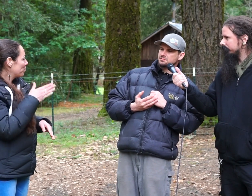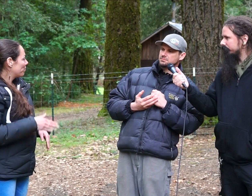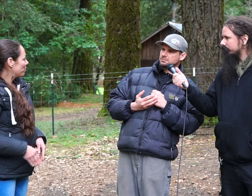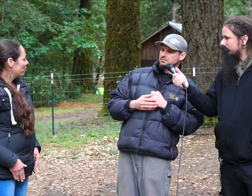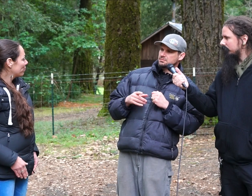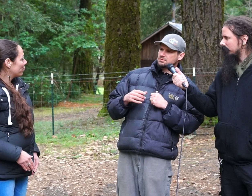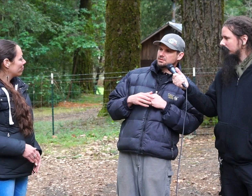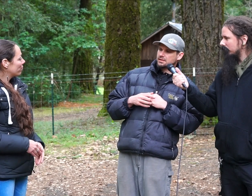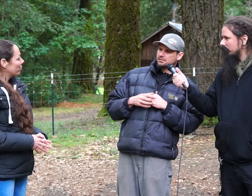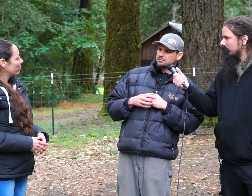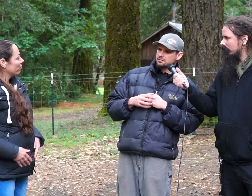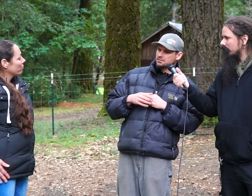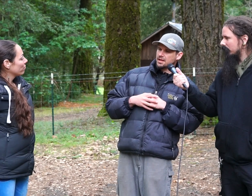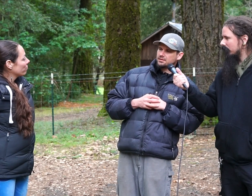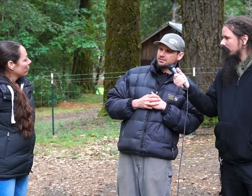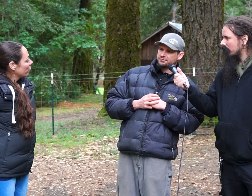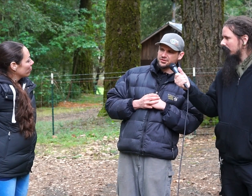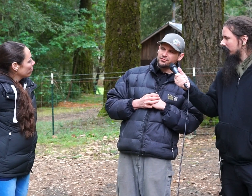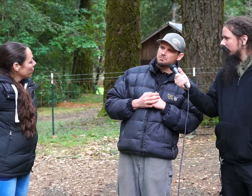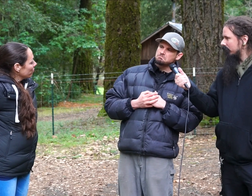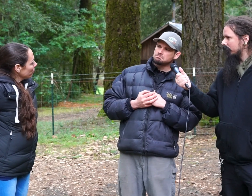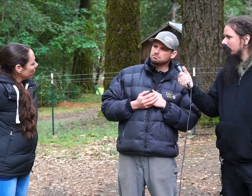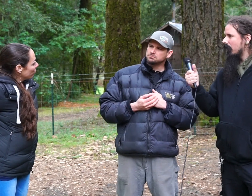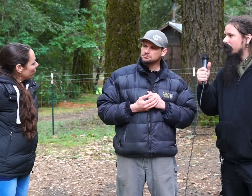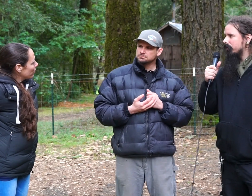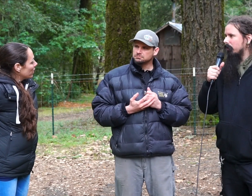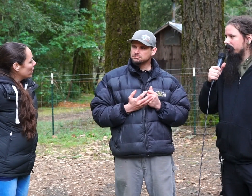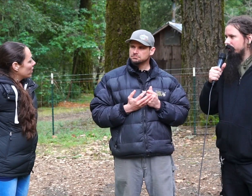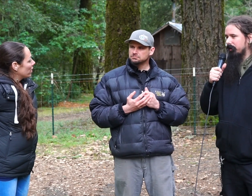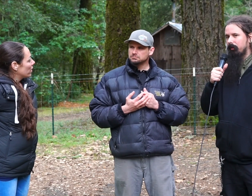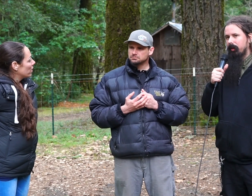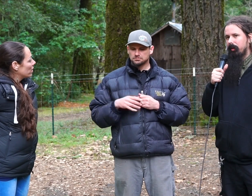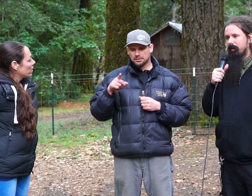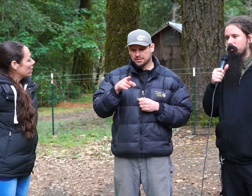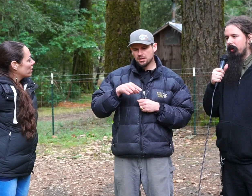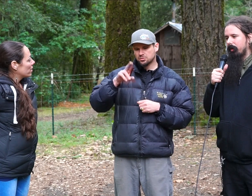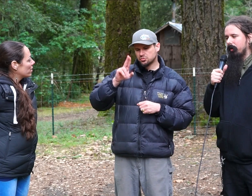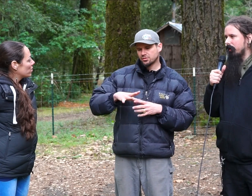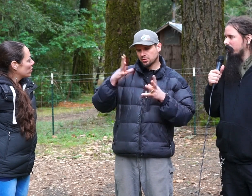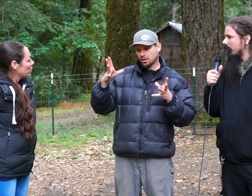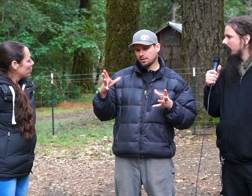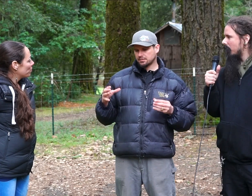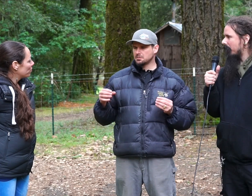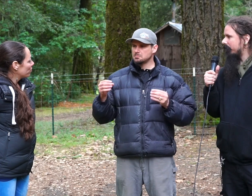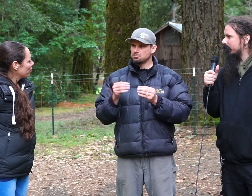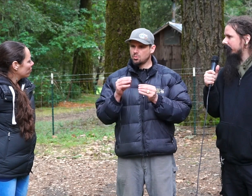the fish farm so we use significantly less water by